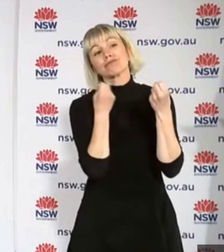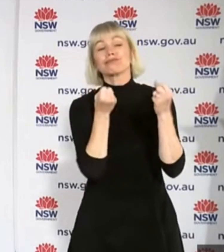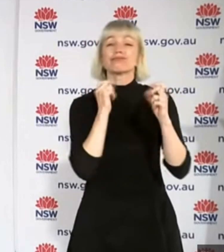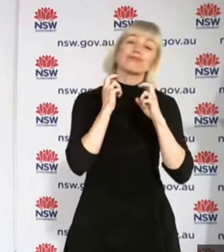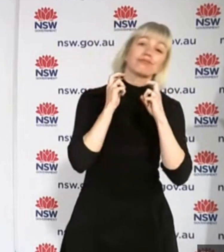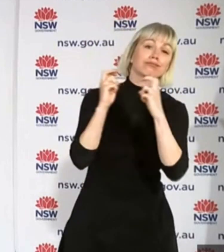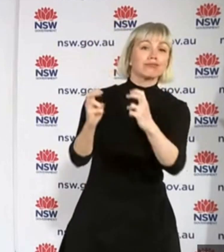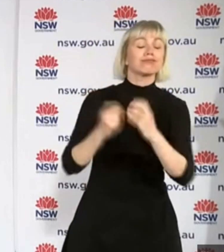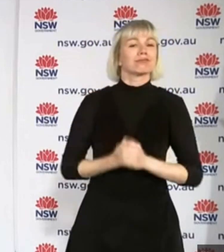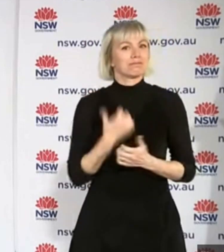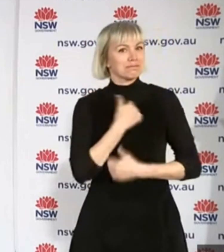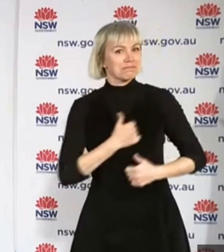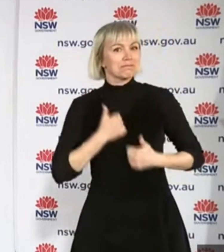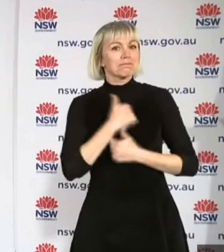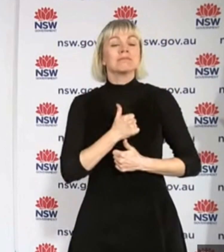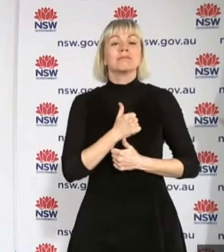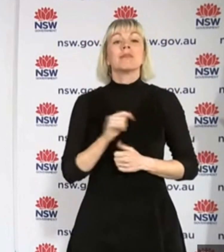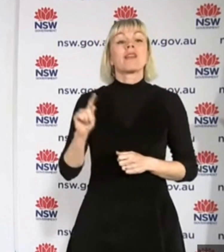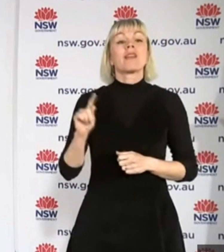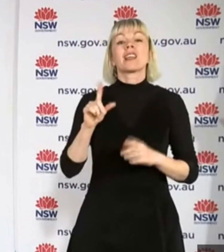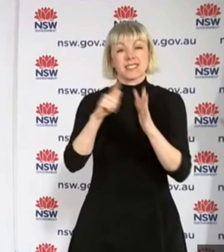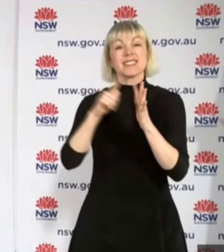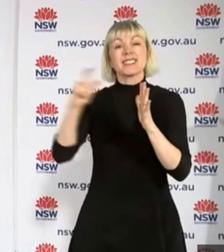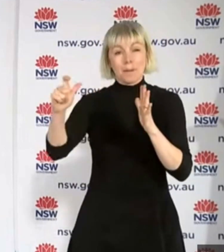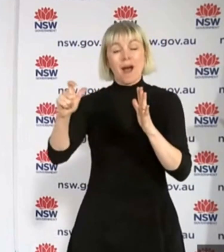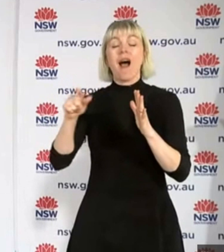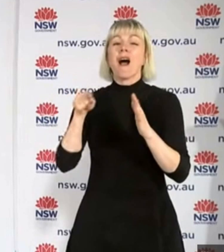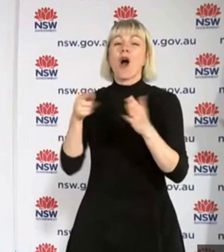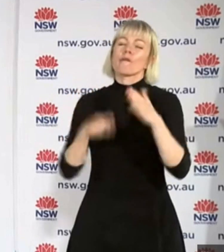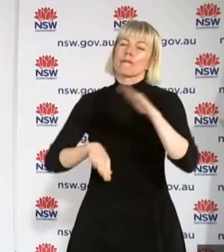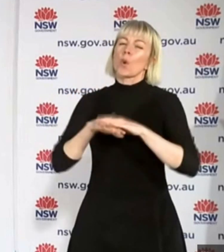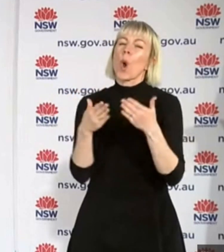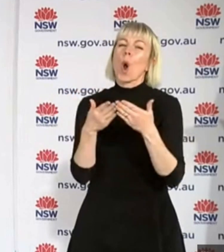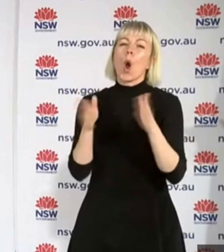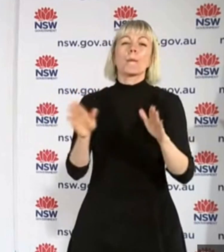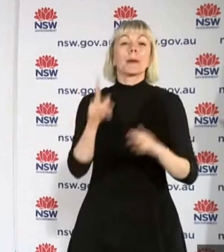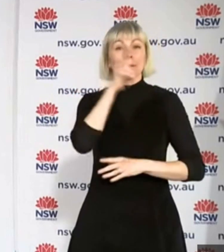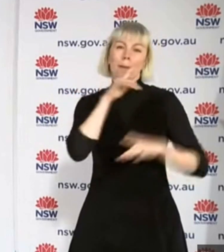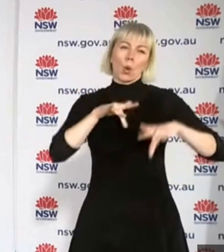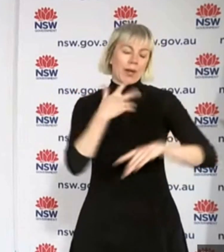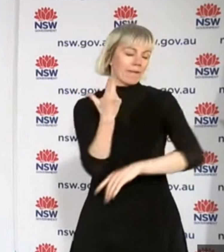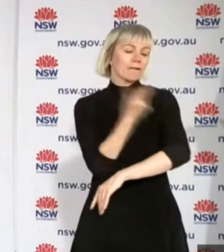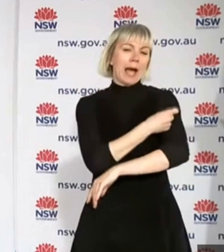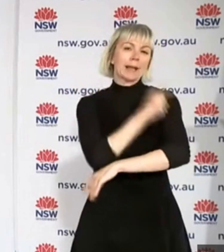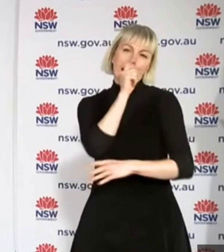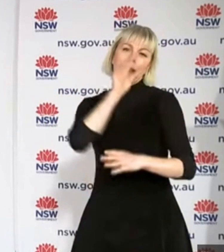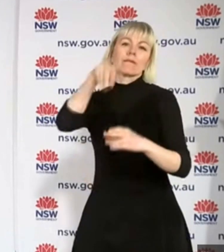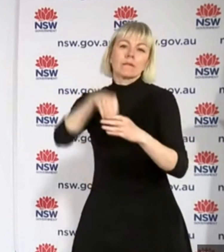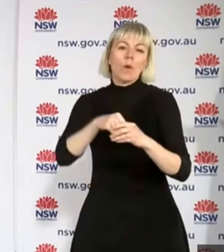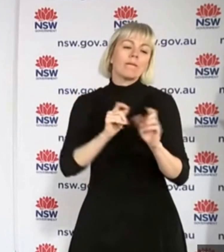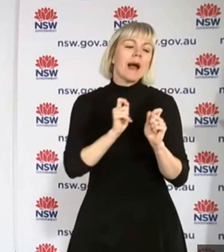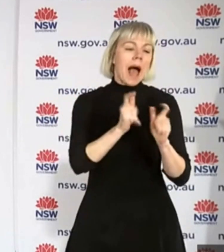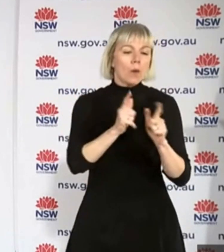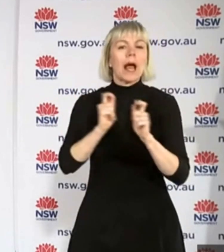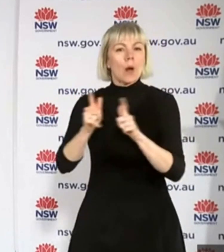final stage of reopening where unvaccinated people will be able to participate. Now, the only exception is that for places of